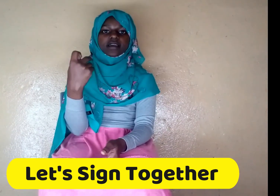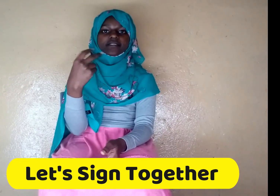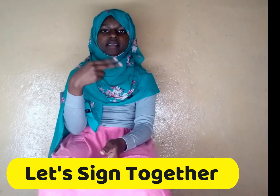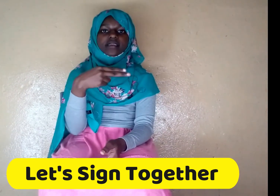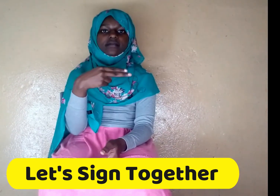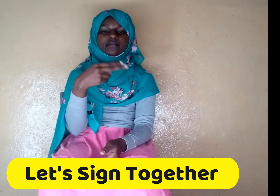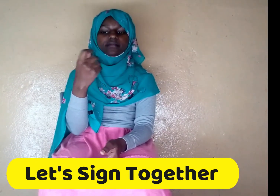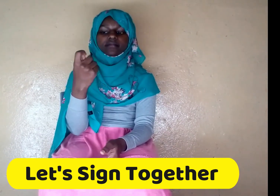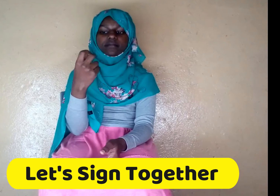Thursday.